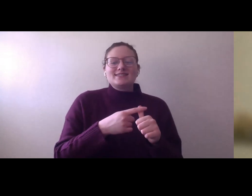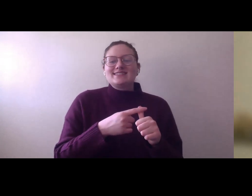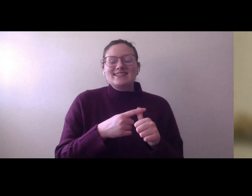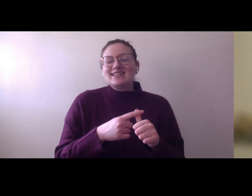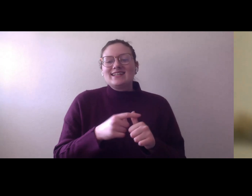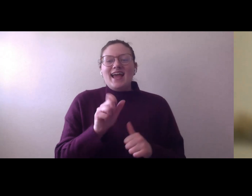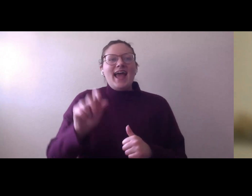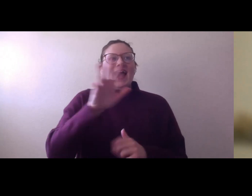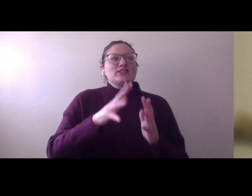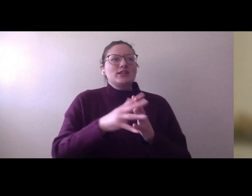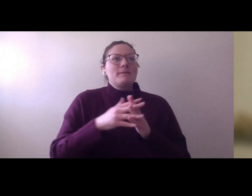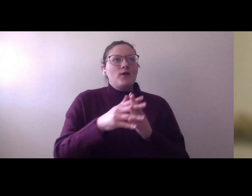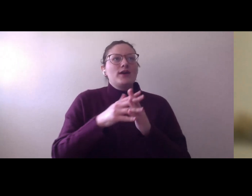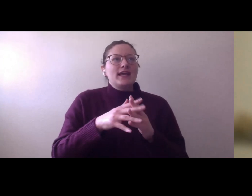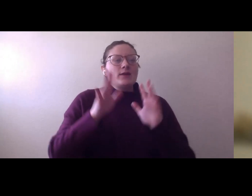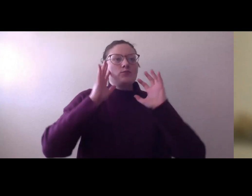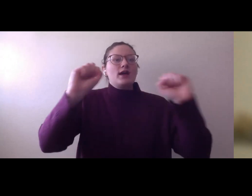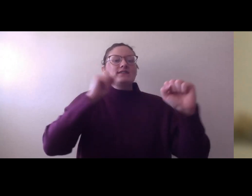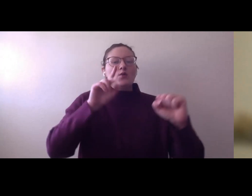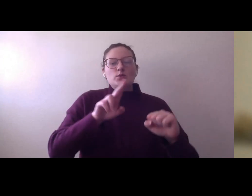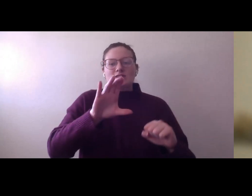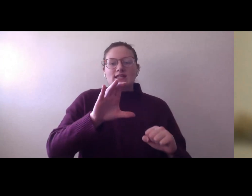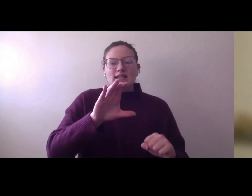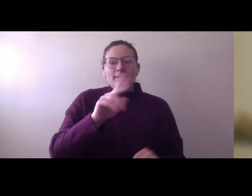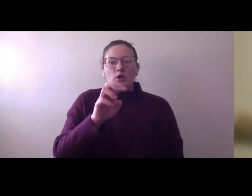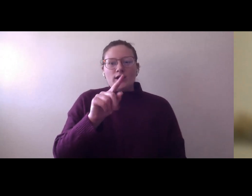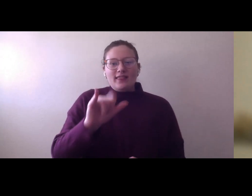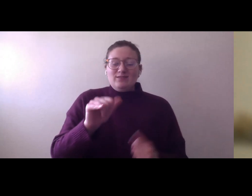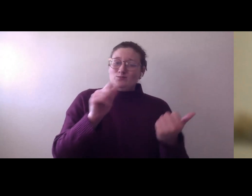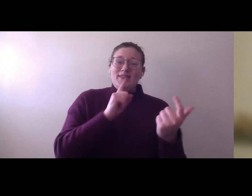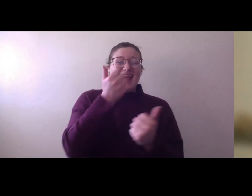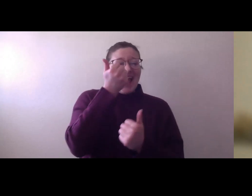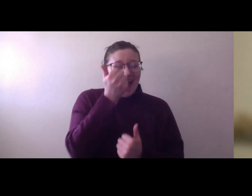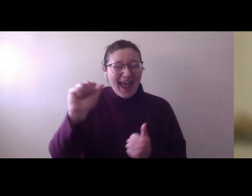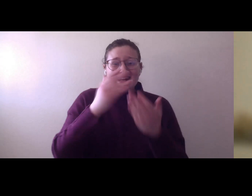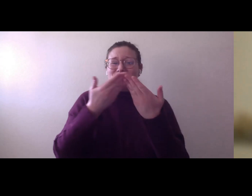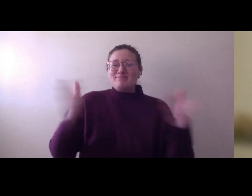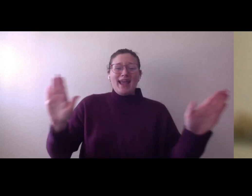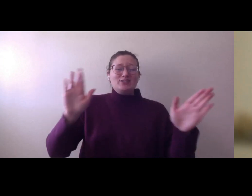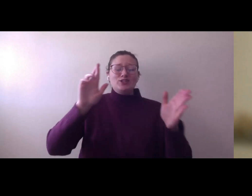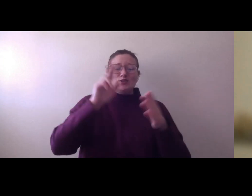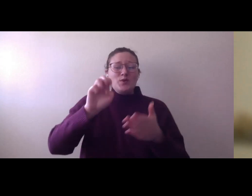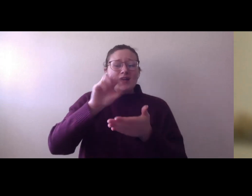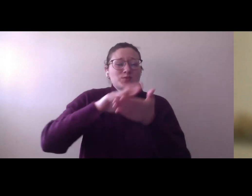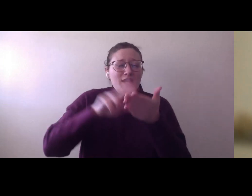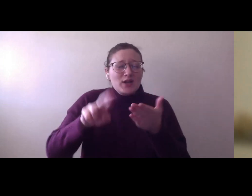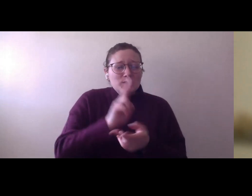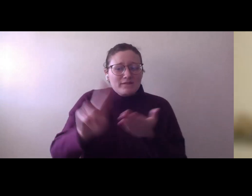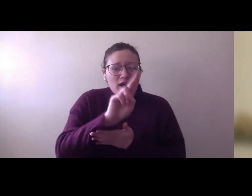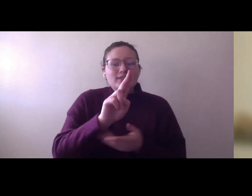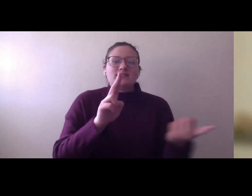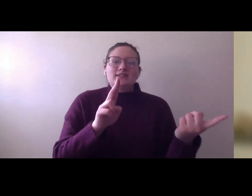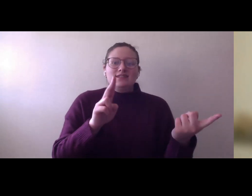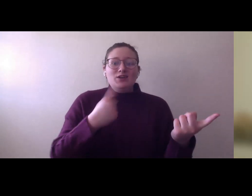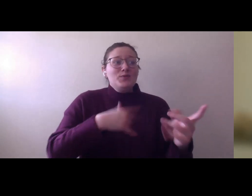Well, actually, the first Asian American to be the president of any major US research university. We got his